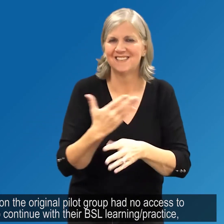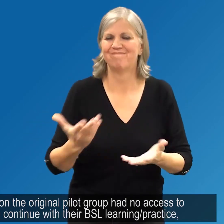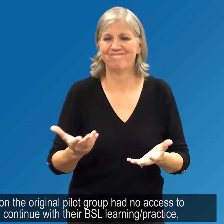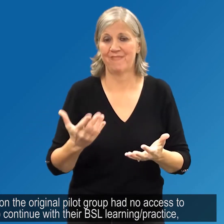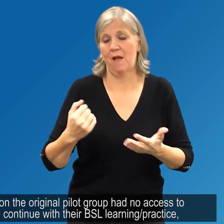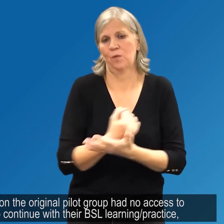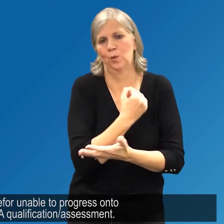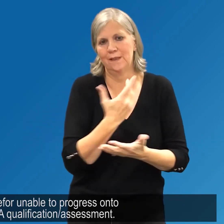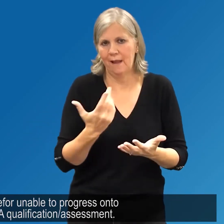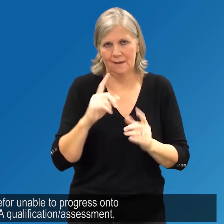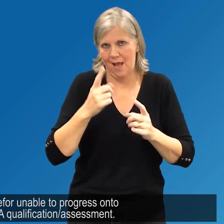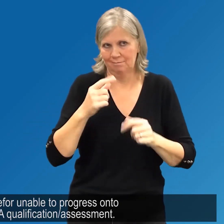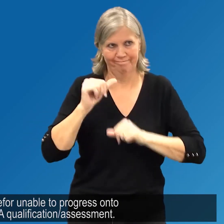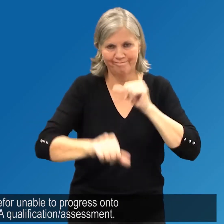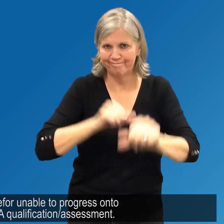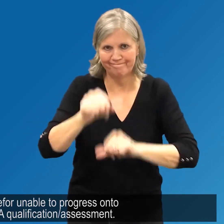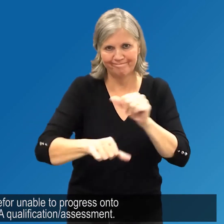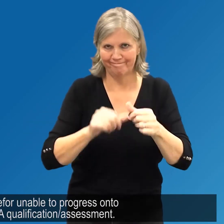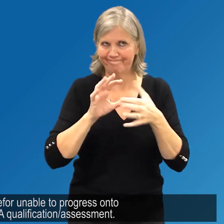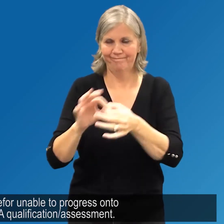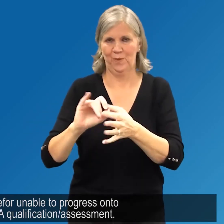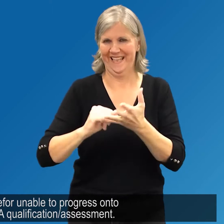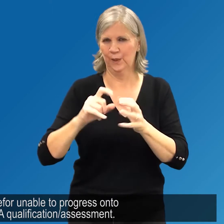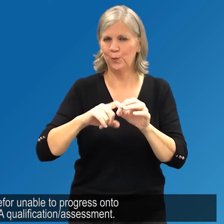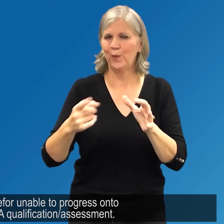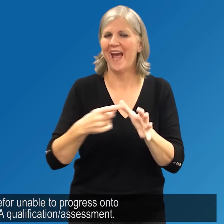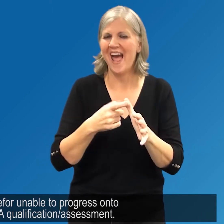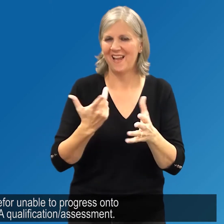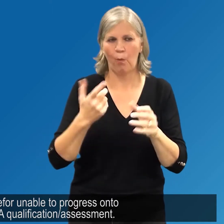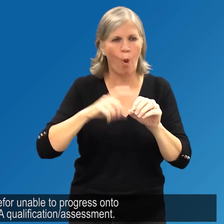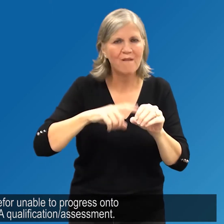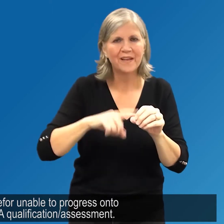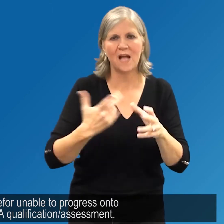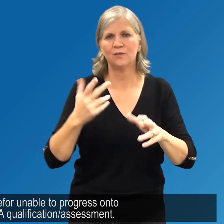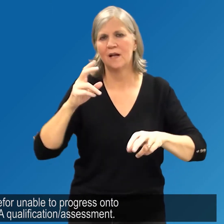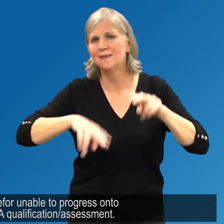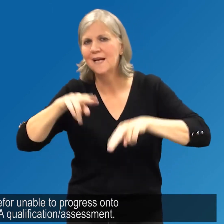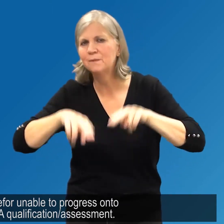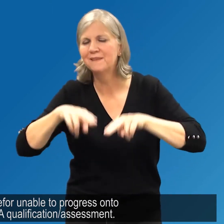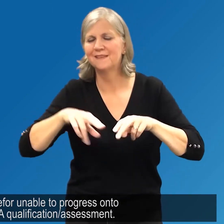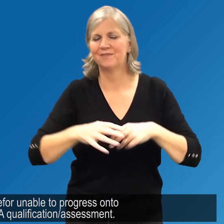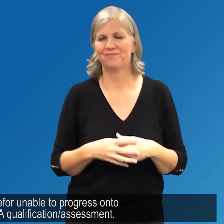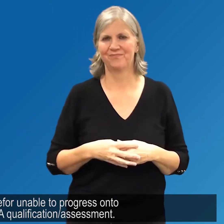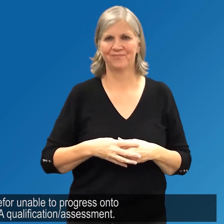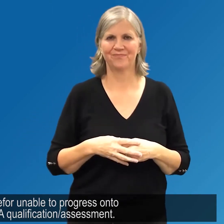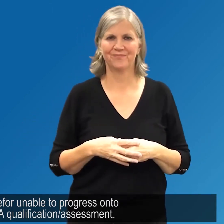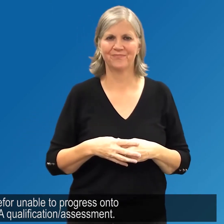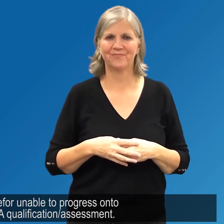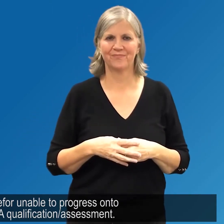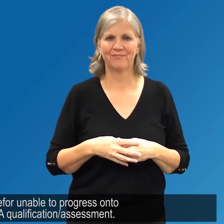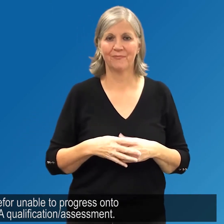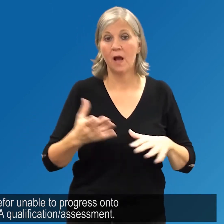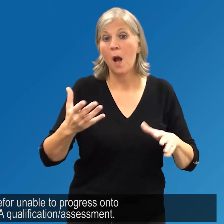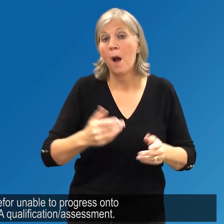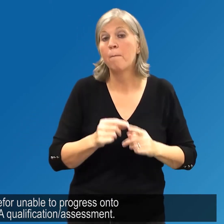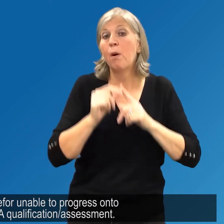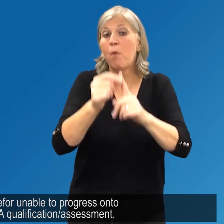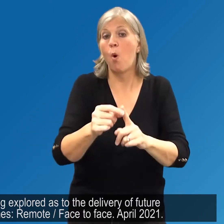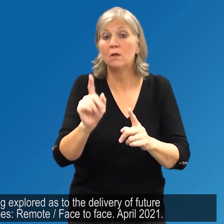therefore unable to progress onto SQA qualification/assessment. Proposals being explored as to the delivery of